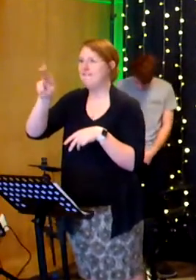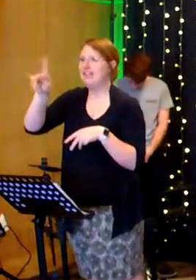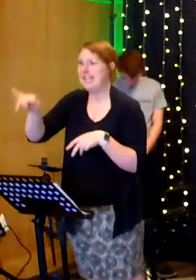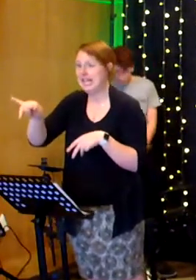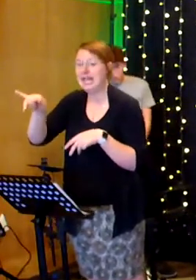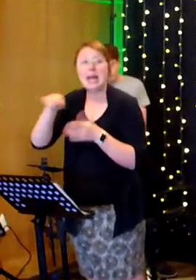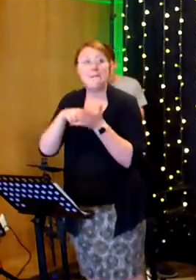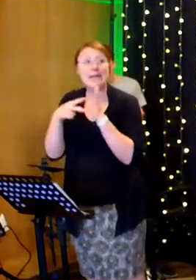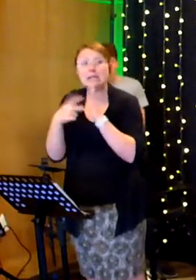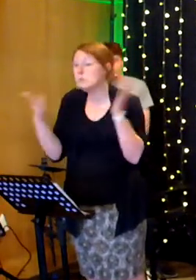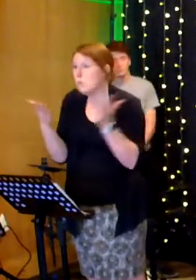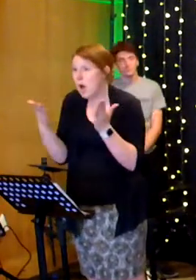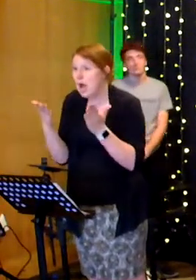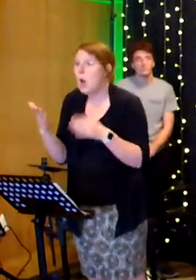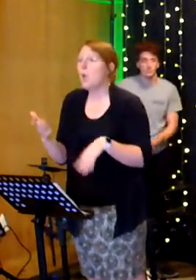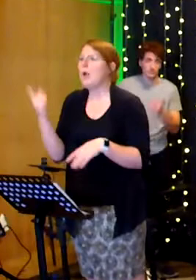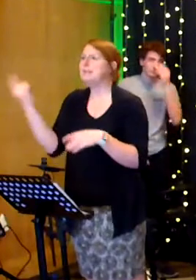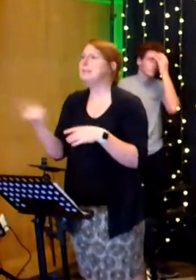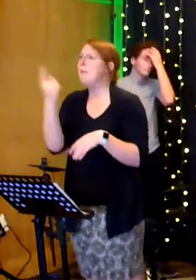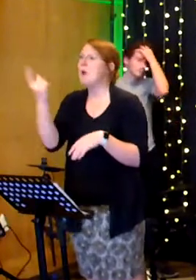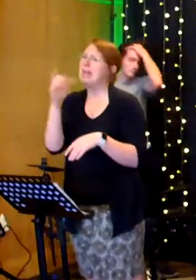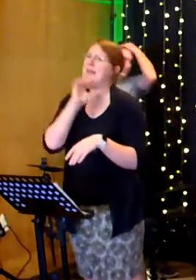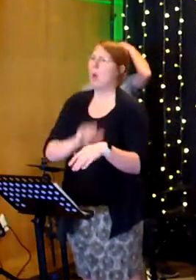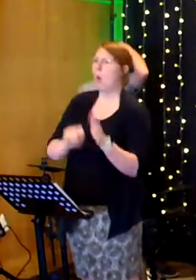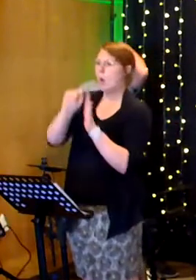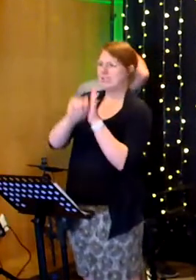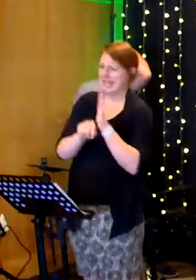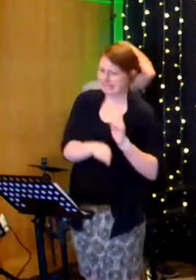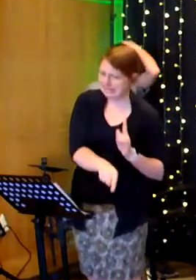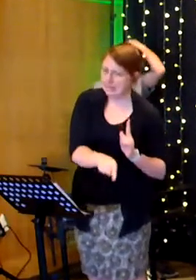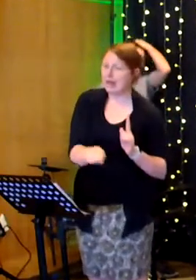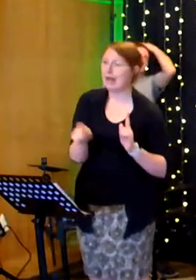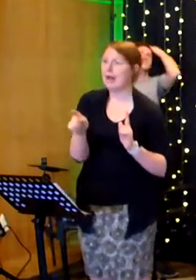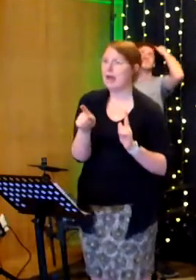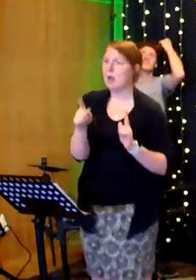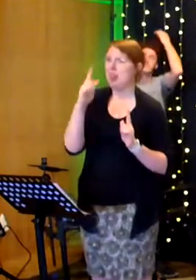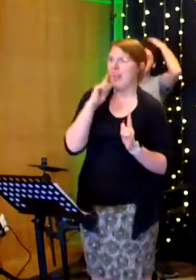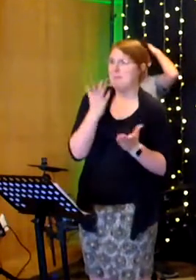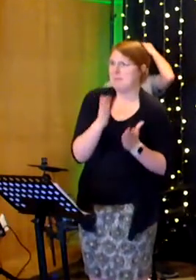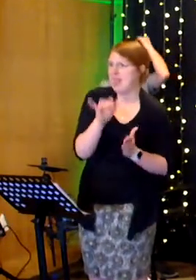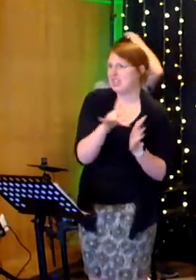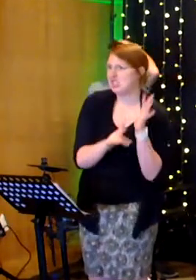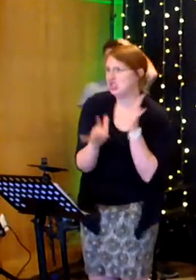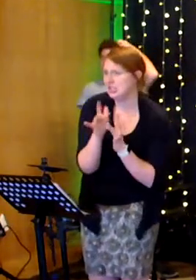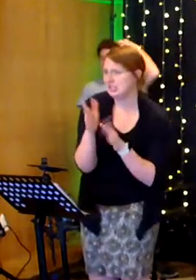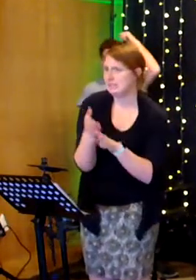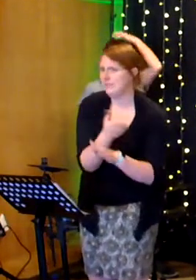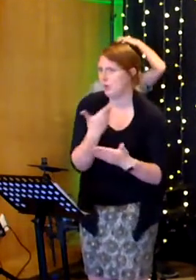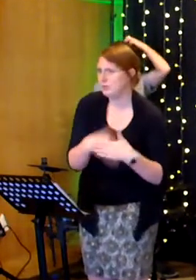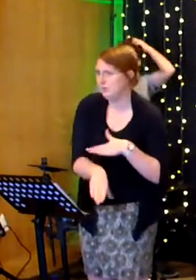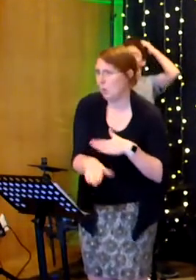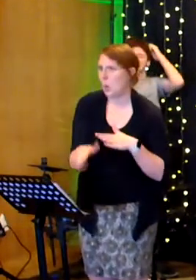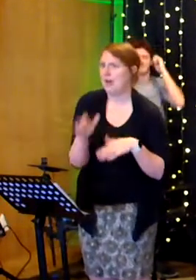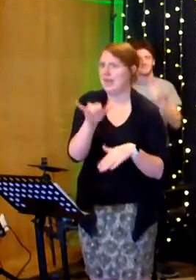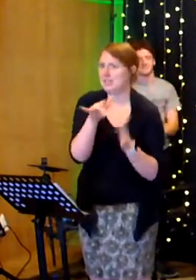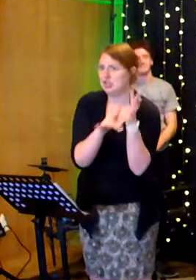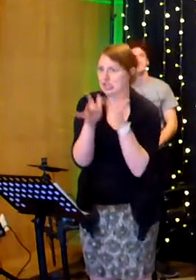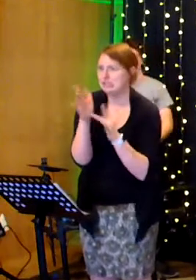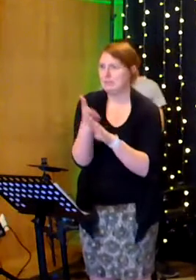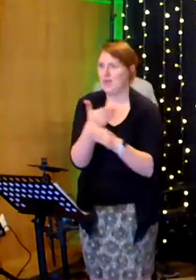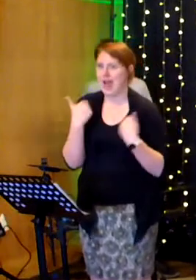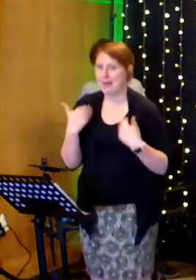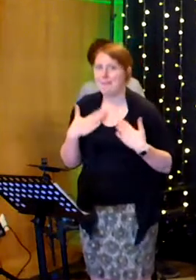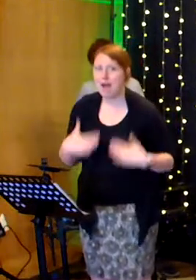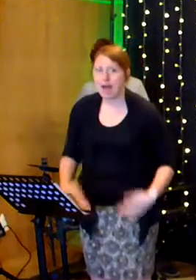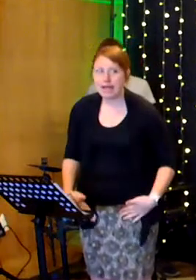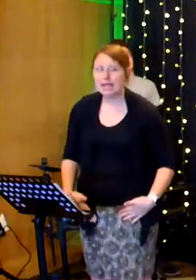when somebody appeared, and it could have been Jesus, like pre-incarnate Jesus. And there was